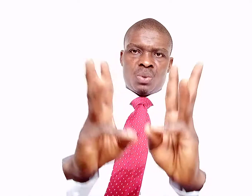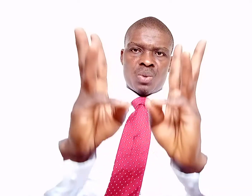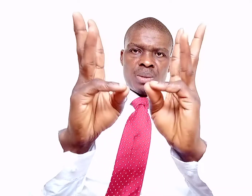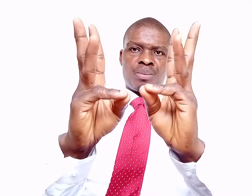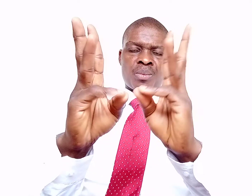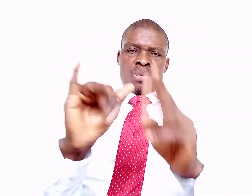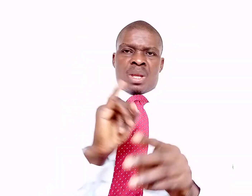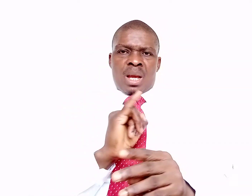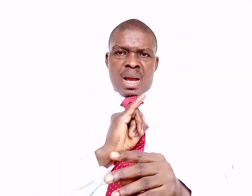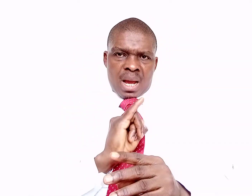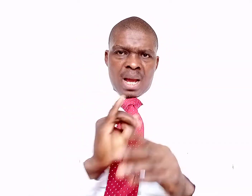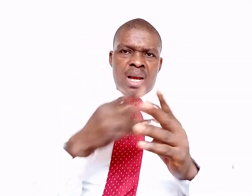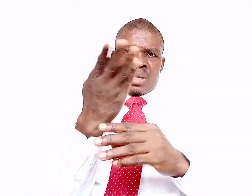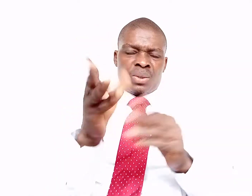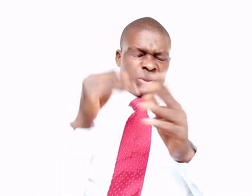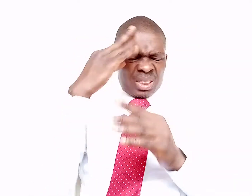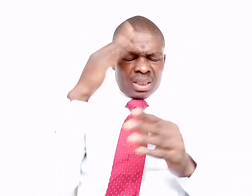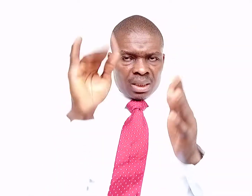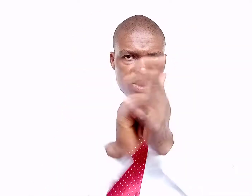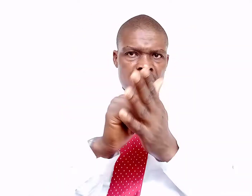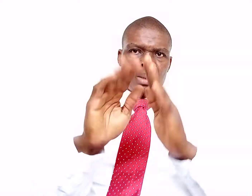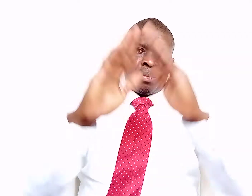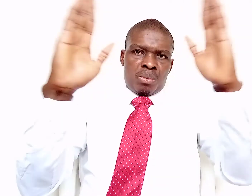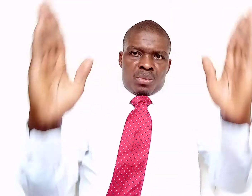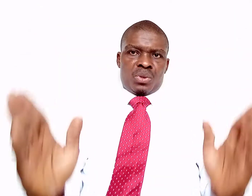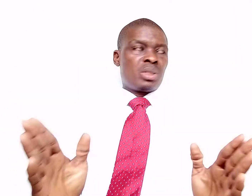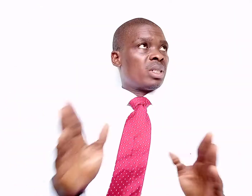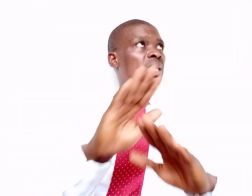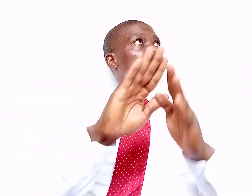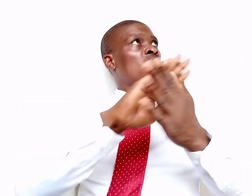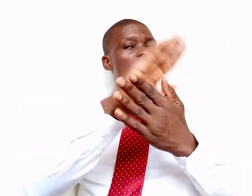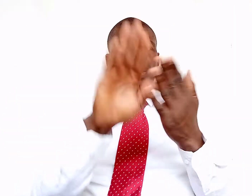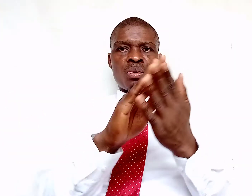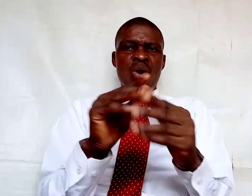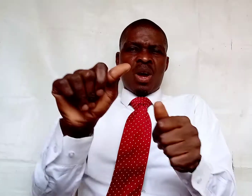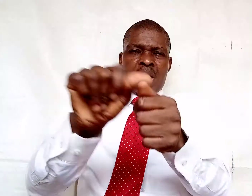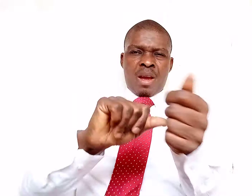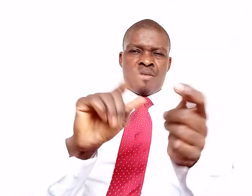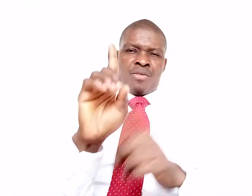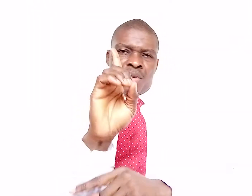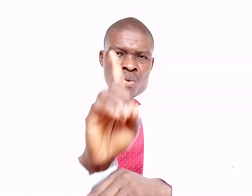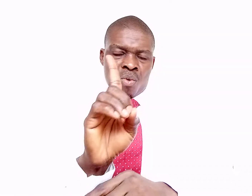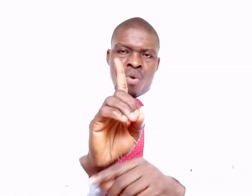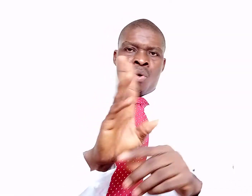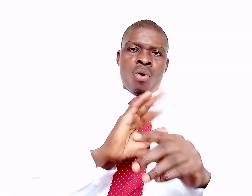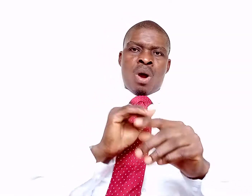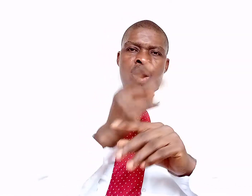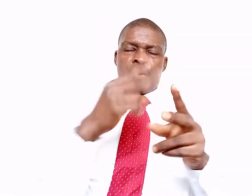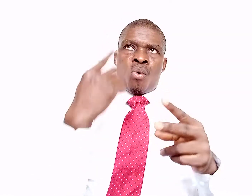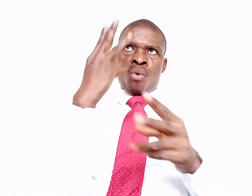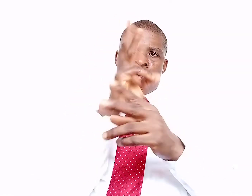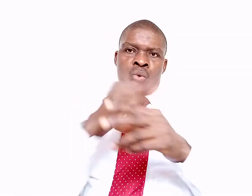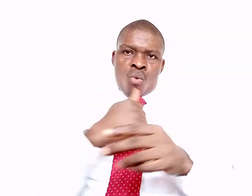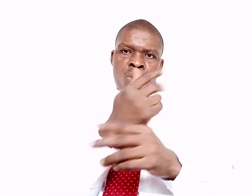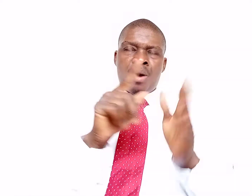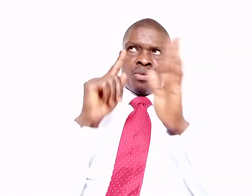I immediately noticed the posters on the wall, though everyone else's eyes were focused on the TV playing